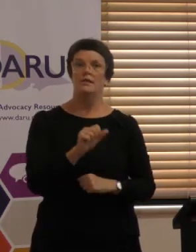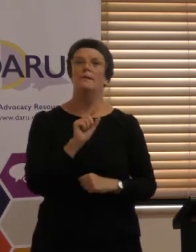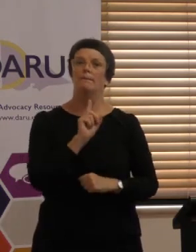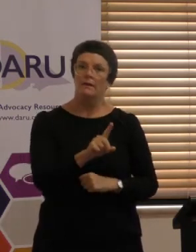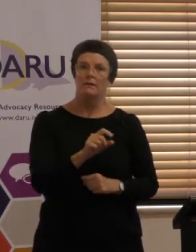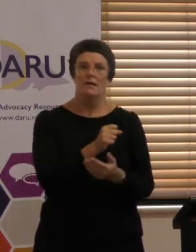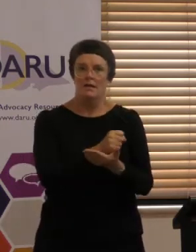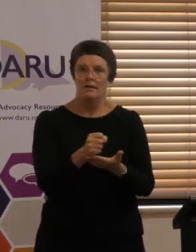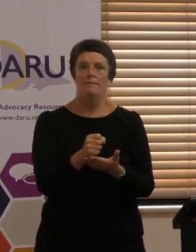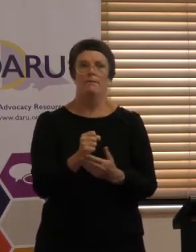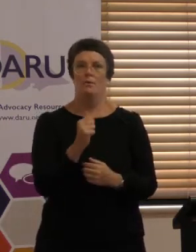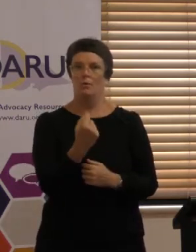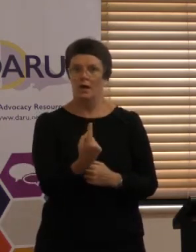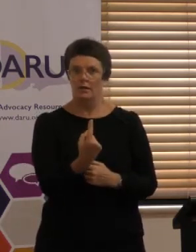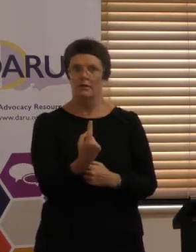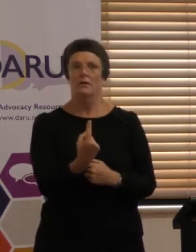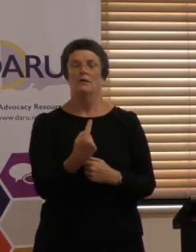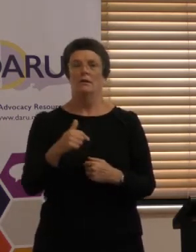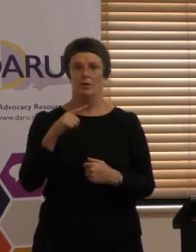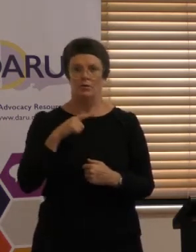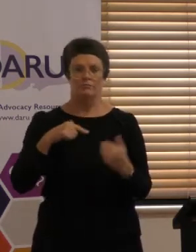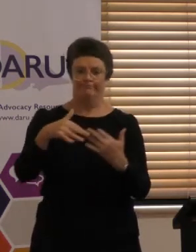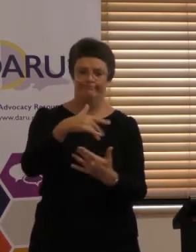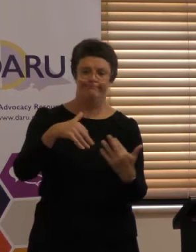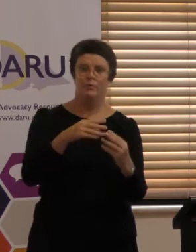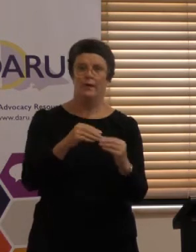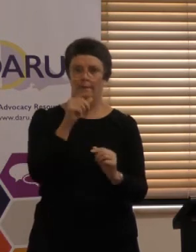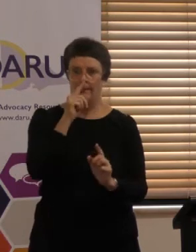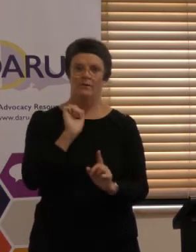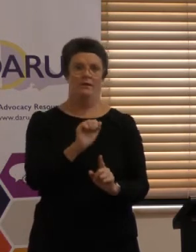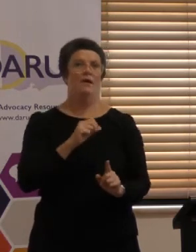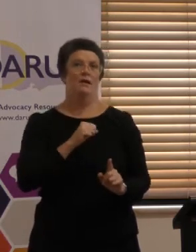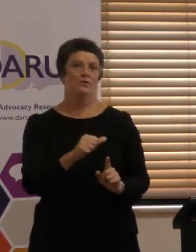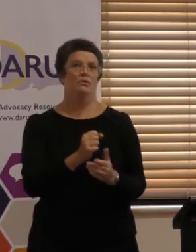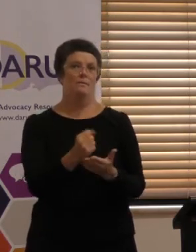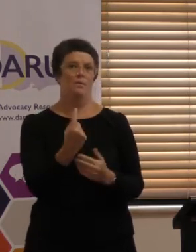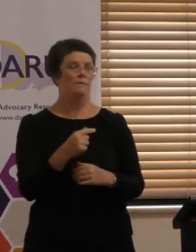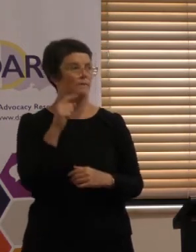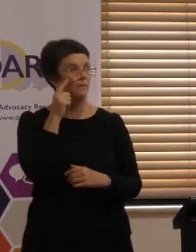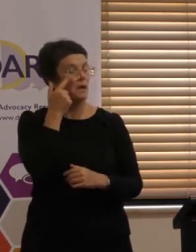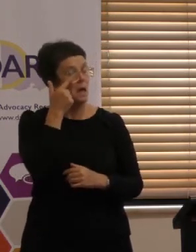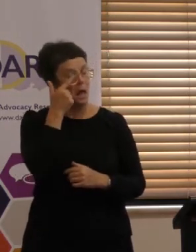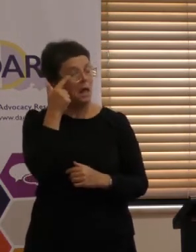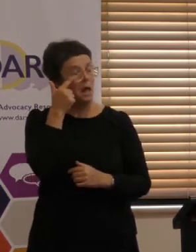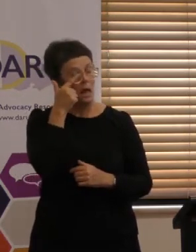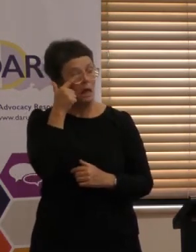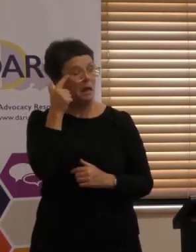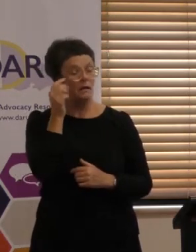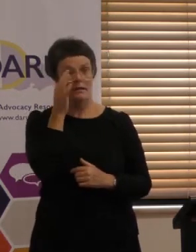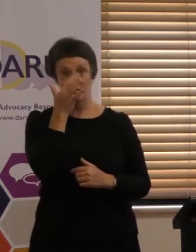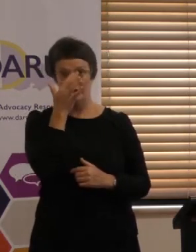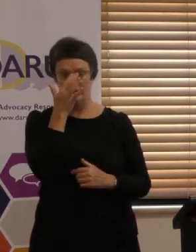much as their day-to-day interactions with the people around them. So